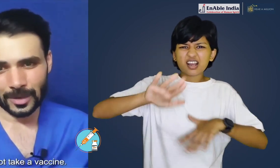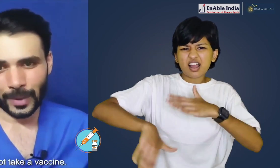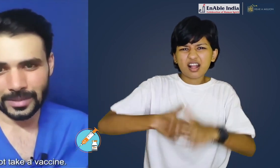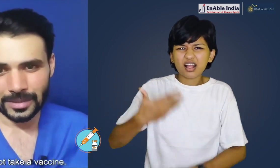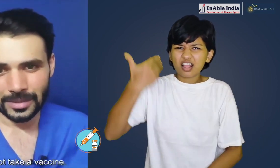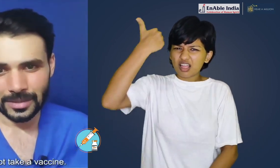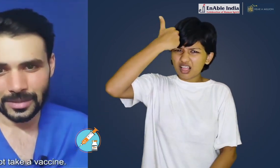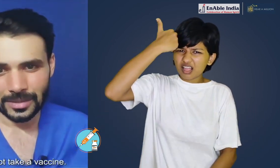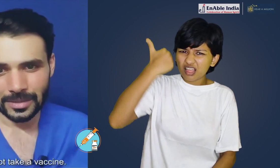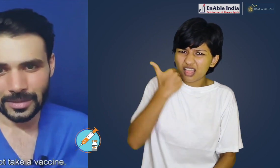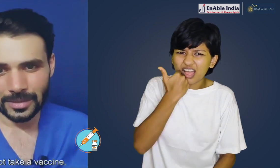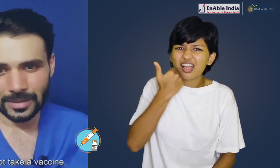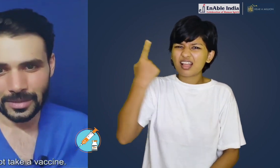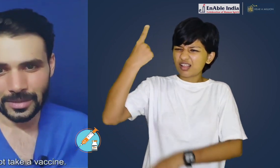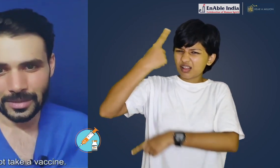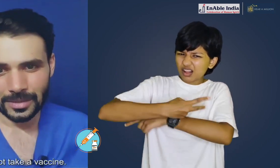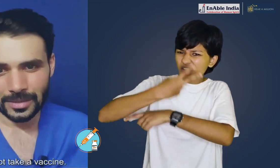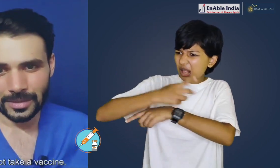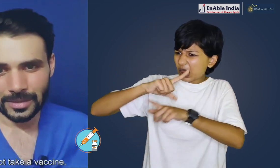not take a vaccine.